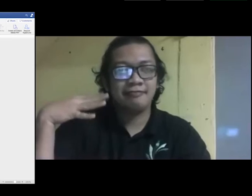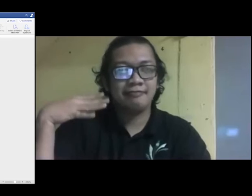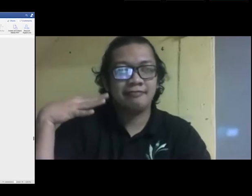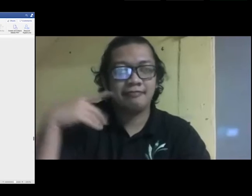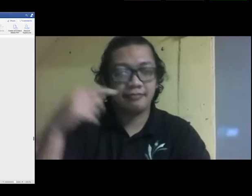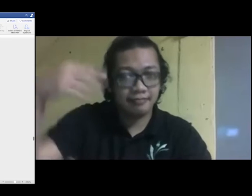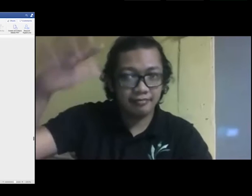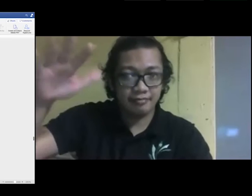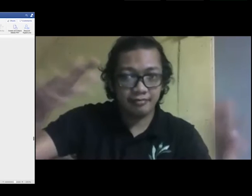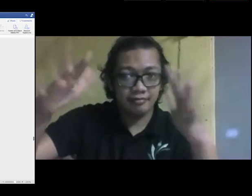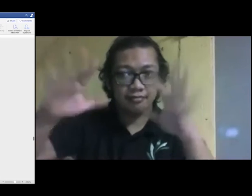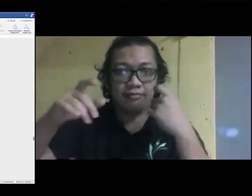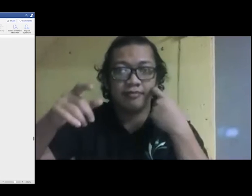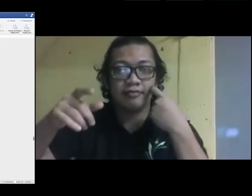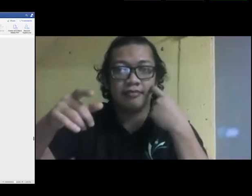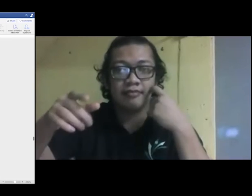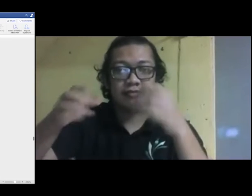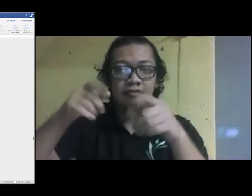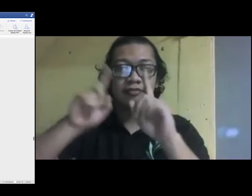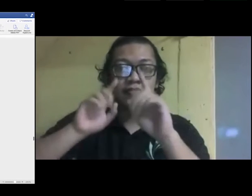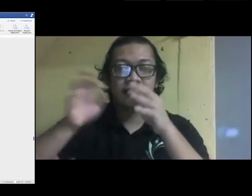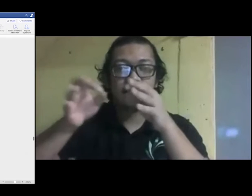Okay. All right.